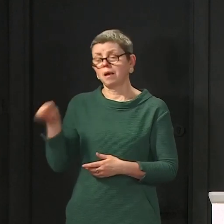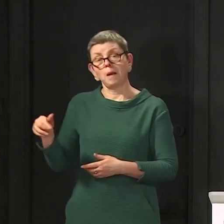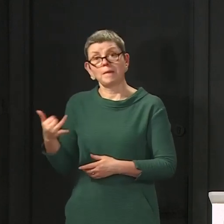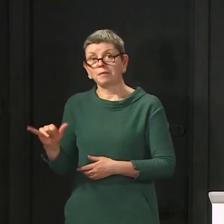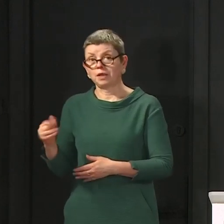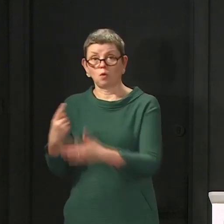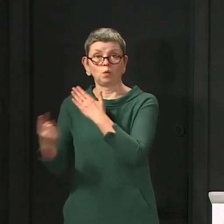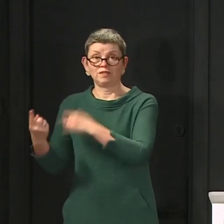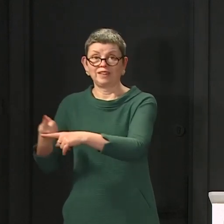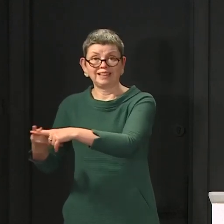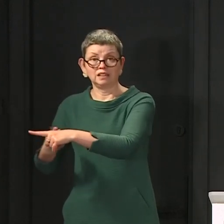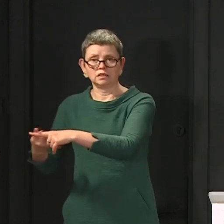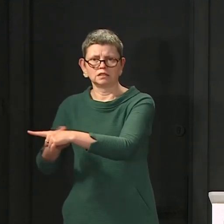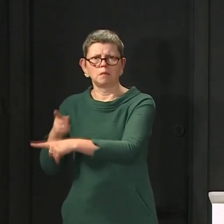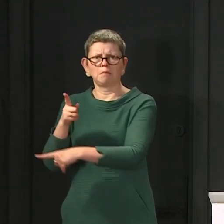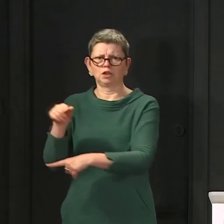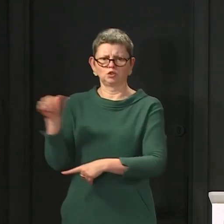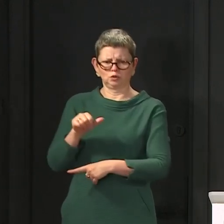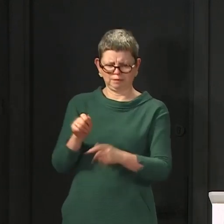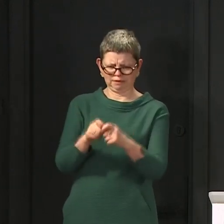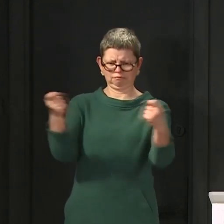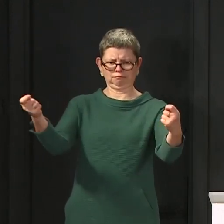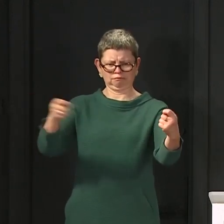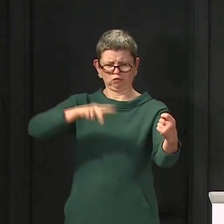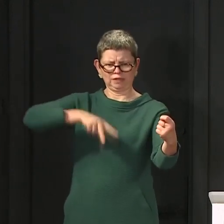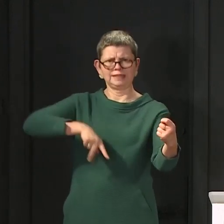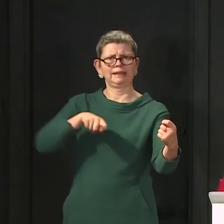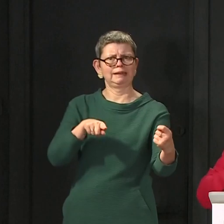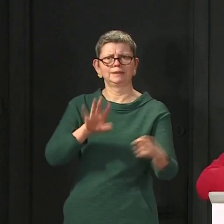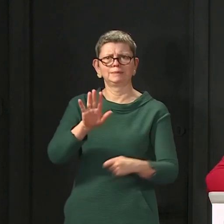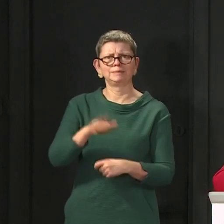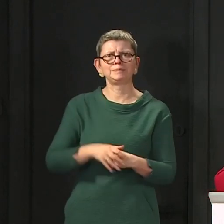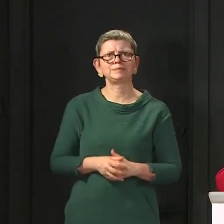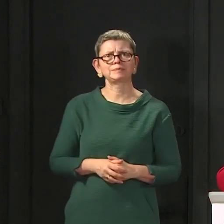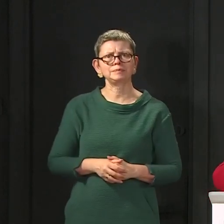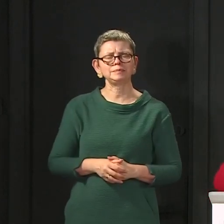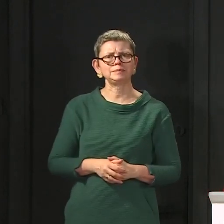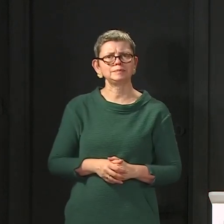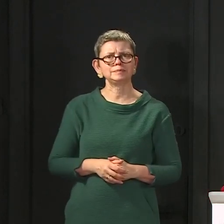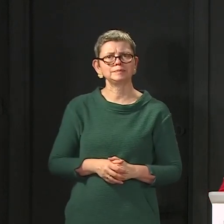on the front pages of a Sunday newspaper. Craig Payton from PA.